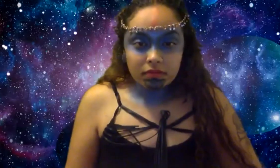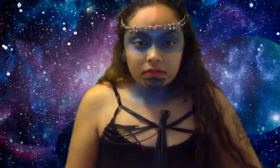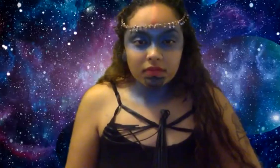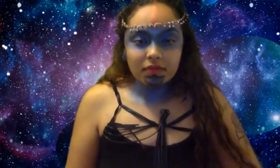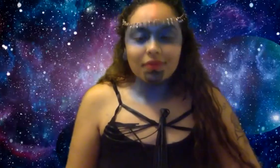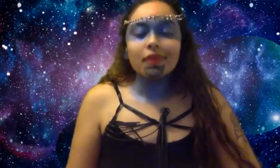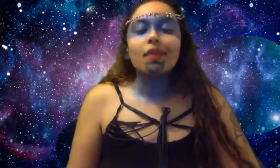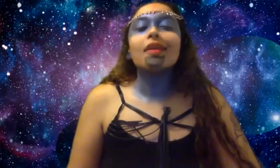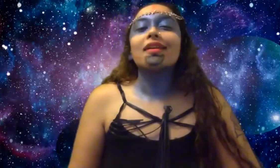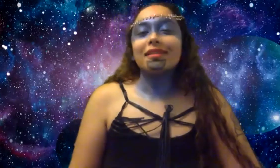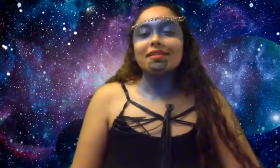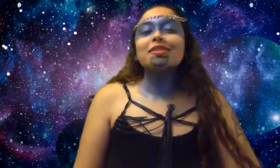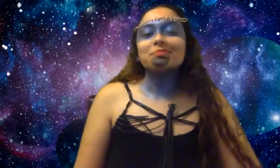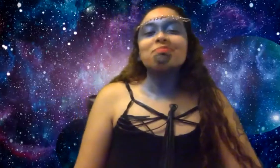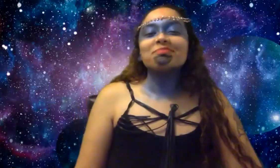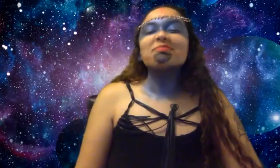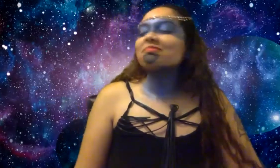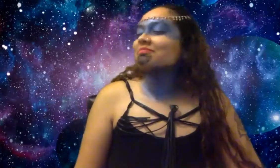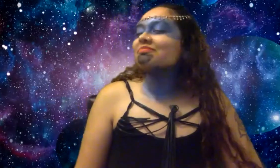was going to run away with my ship.